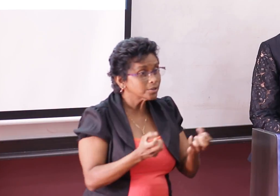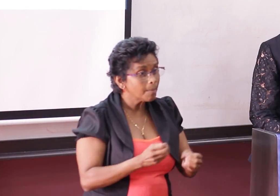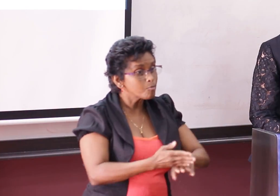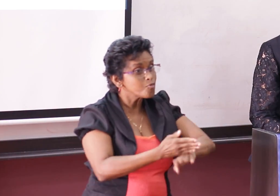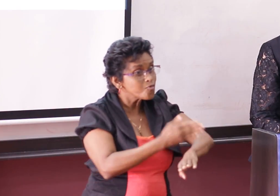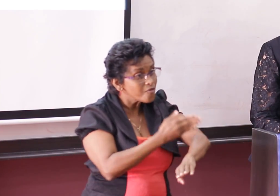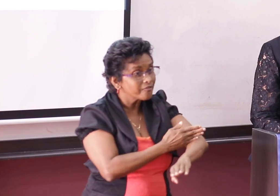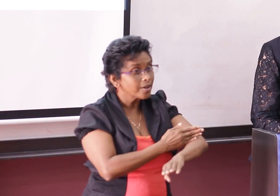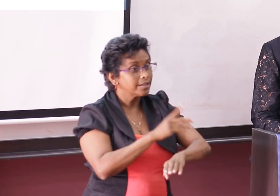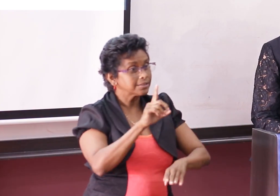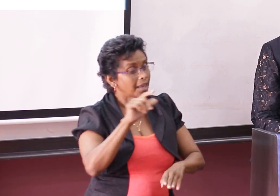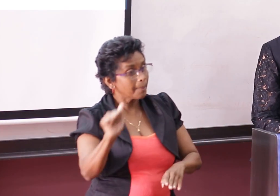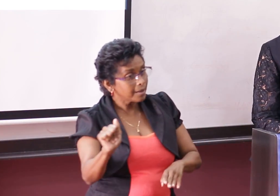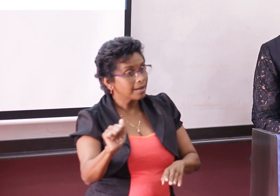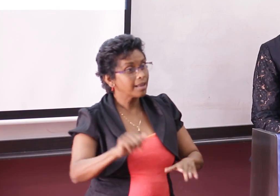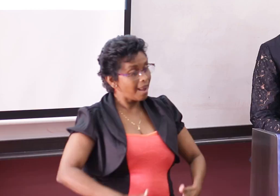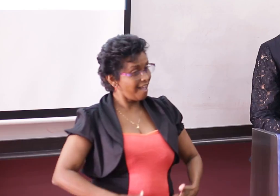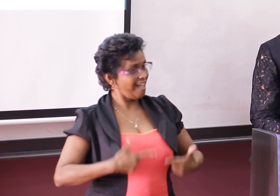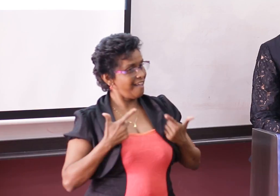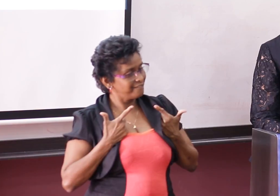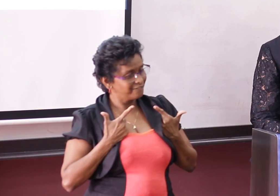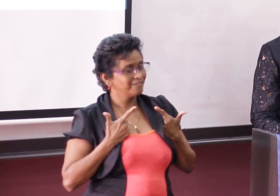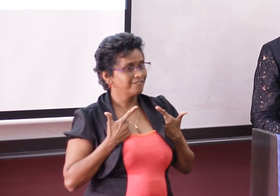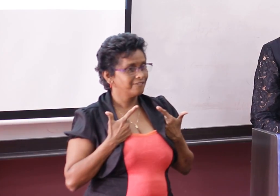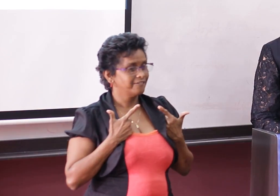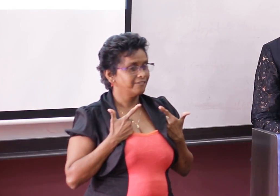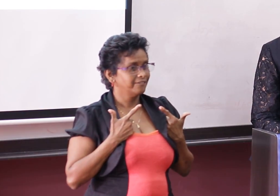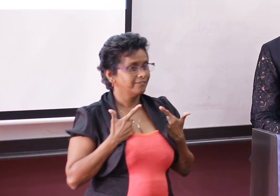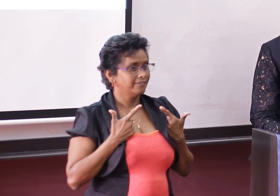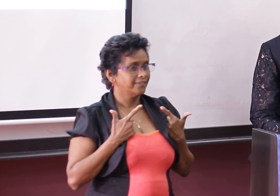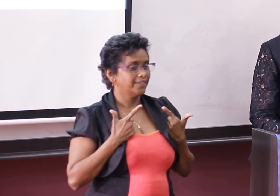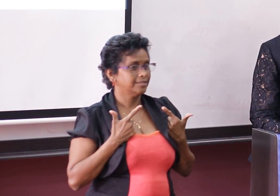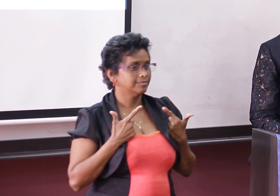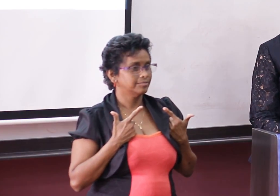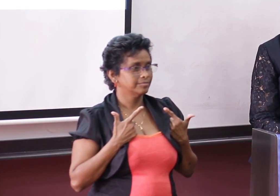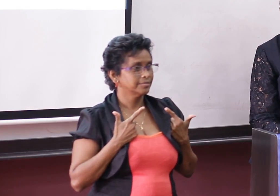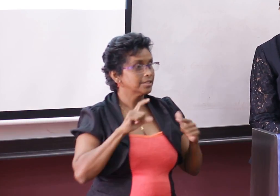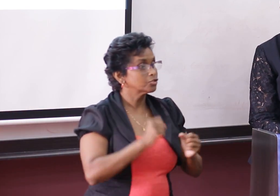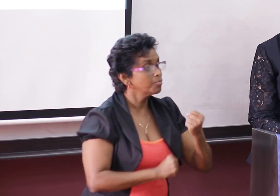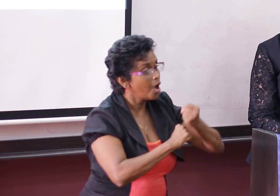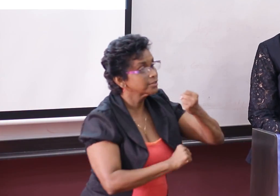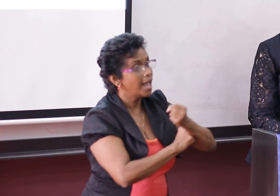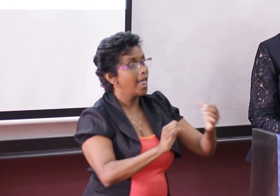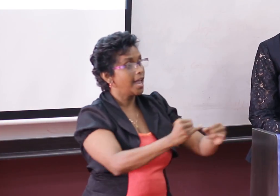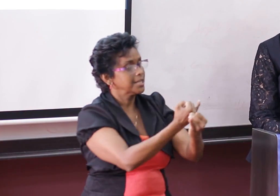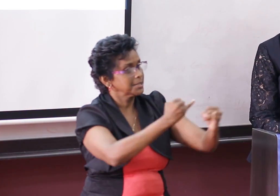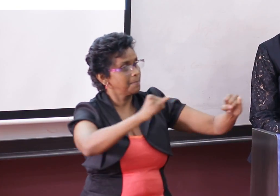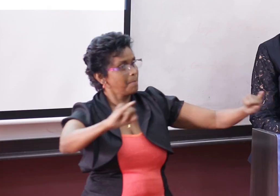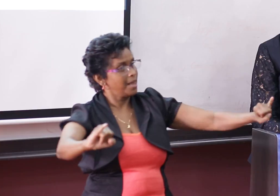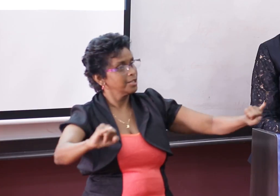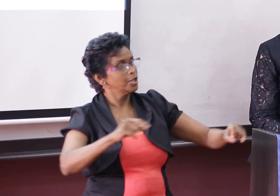We want to enhance the autonomy. Remember, autonomy was mentioned earlier. You want to enhance the autonomy